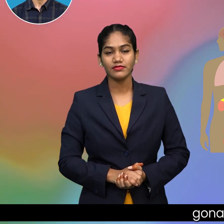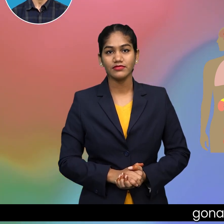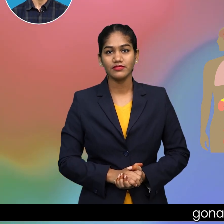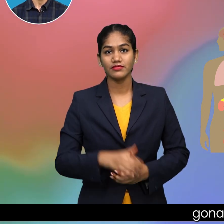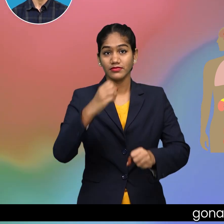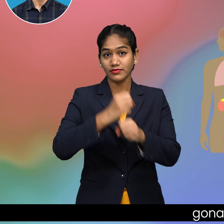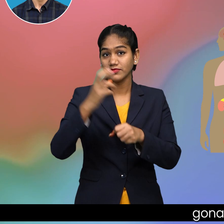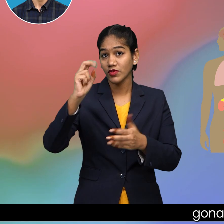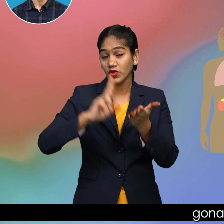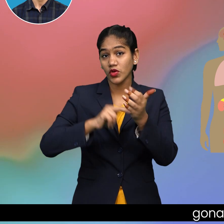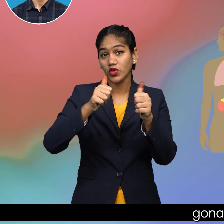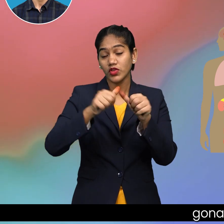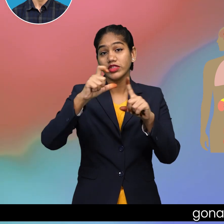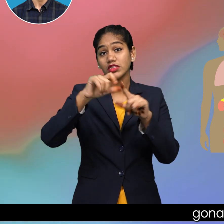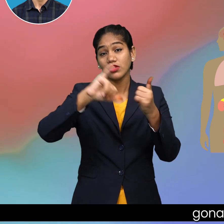gonads or testes,